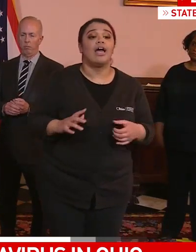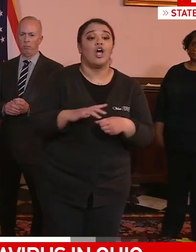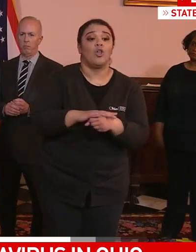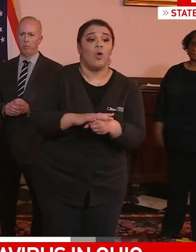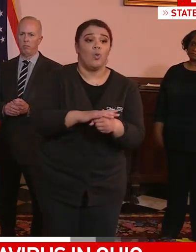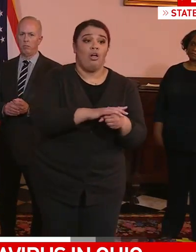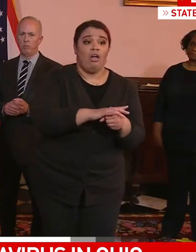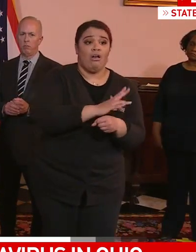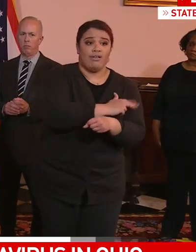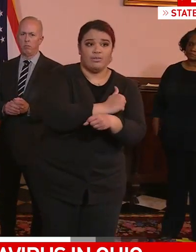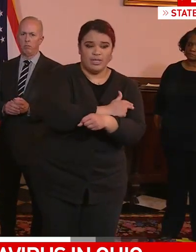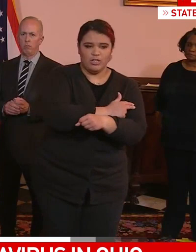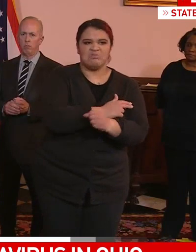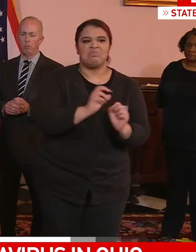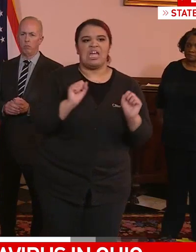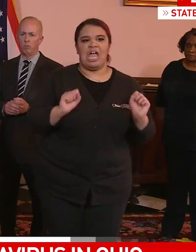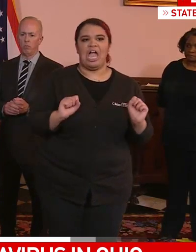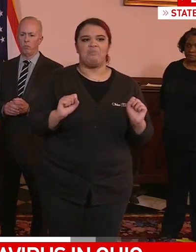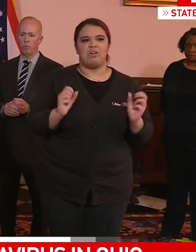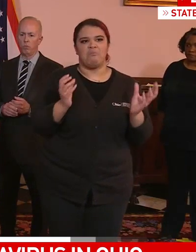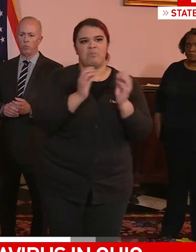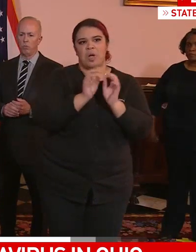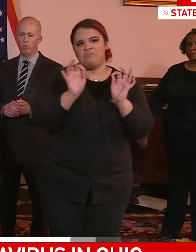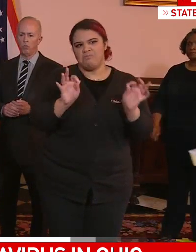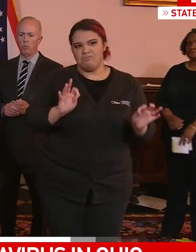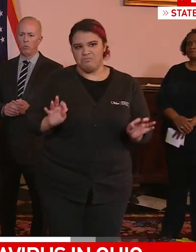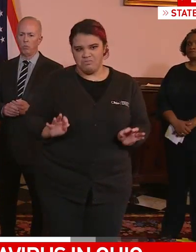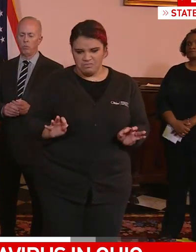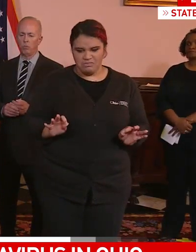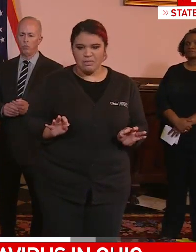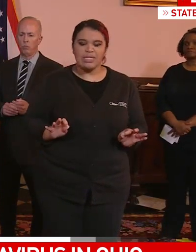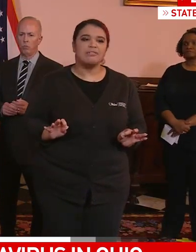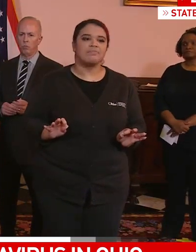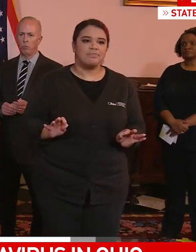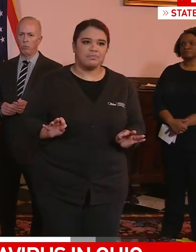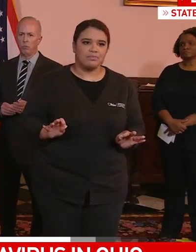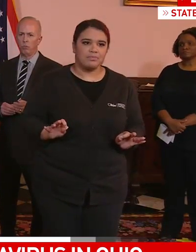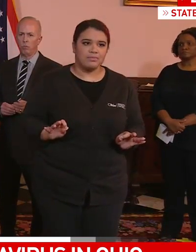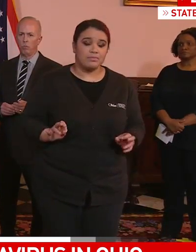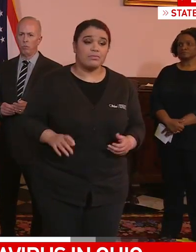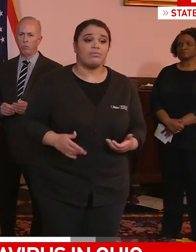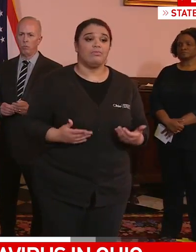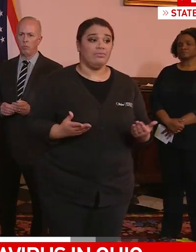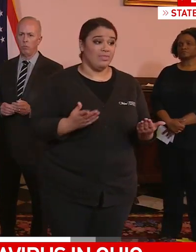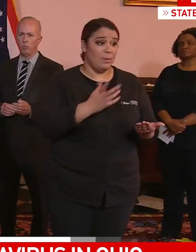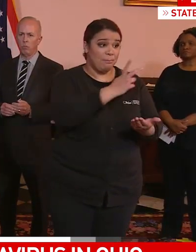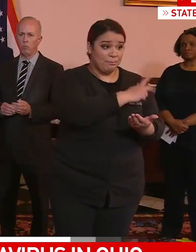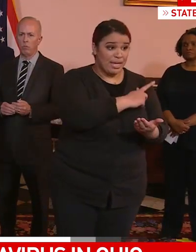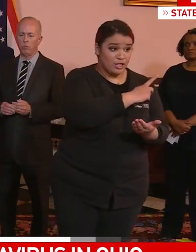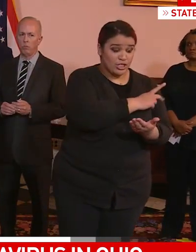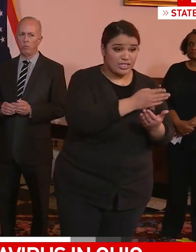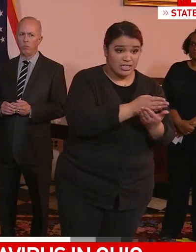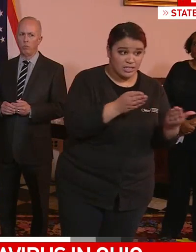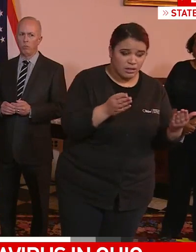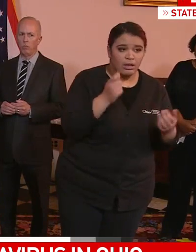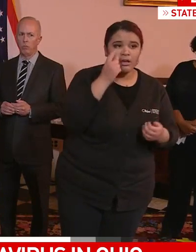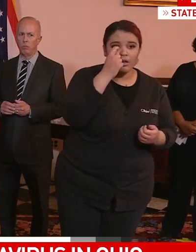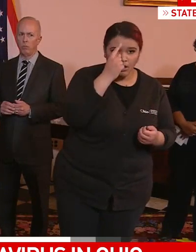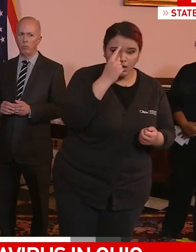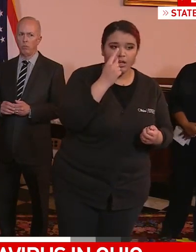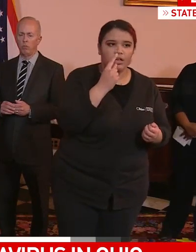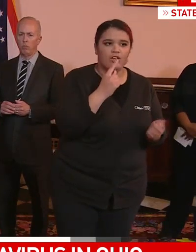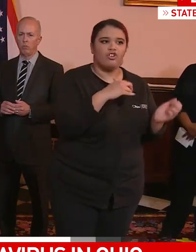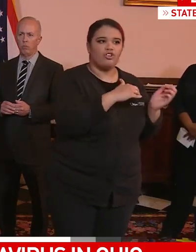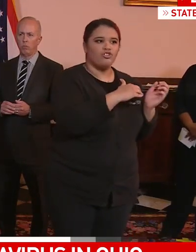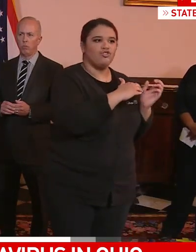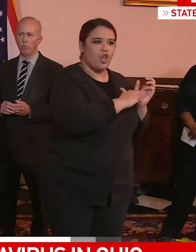each hospital that you should be receiving. And also, as a patient, like I said, you should be receiving a call to let you